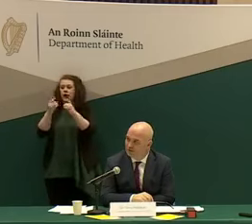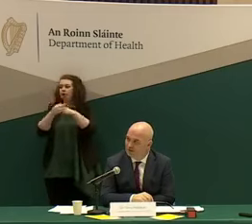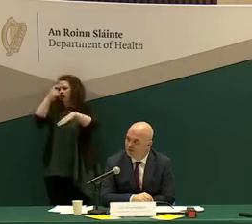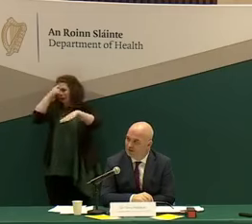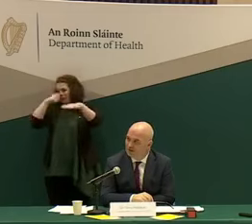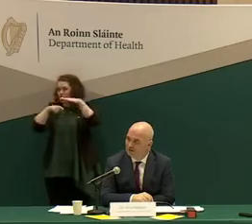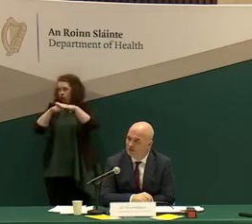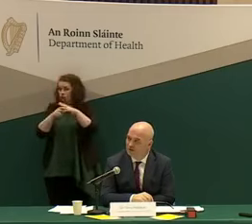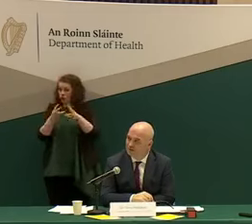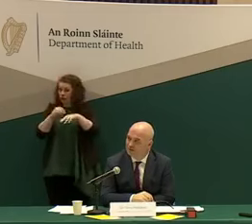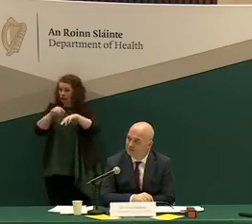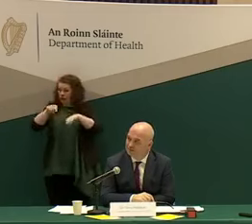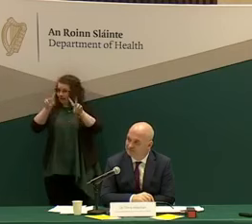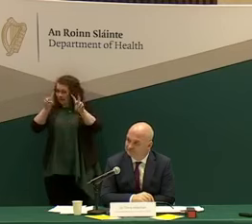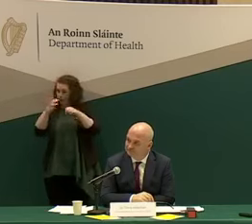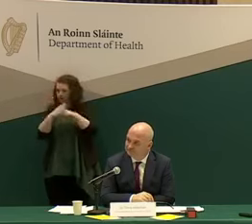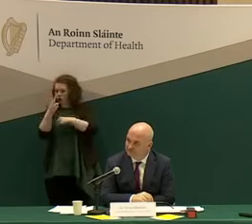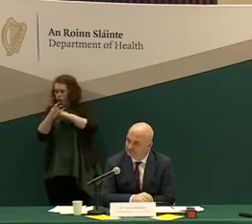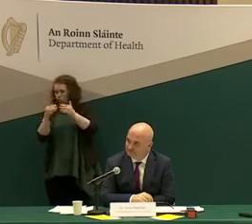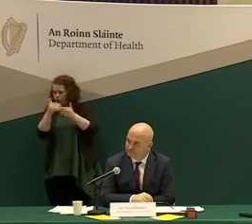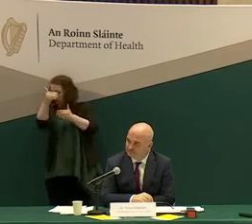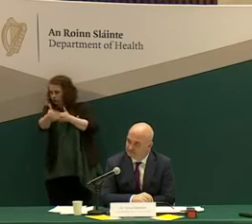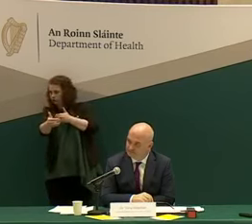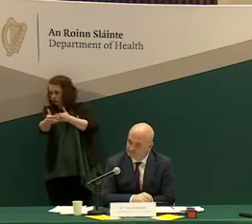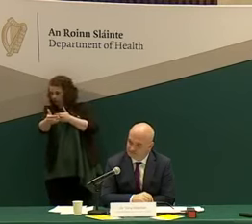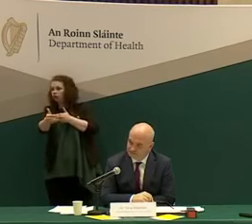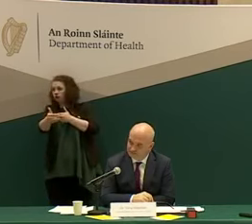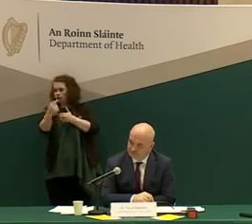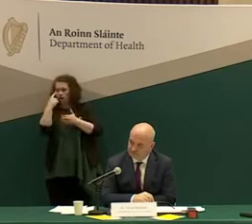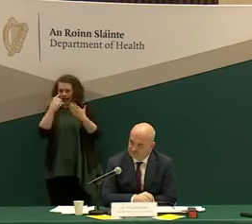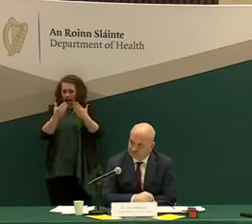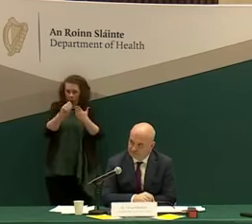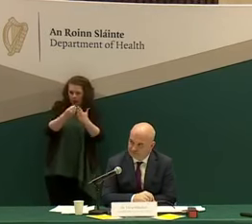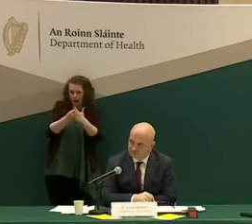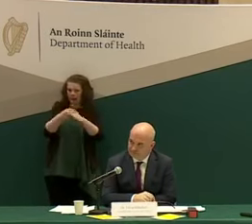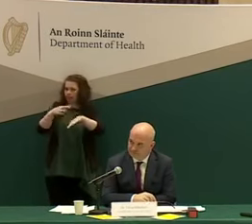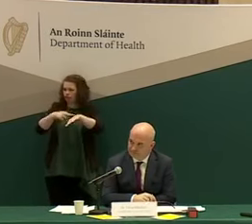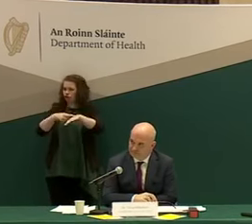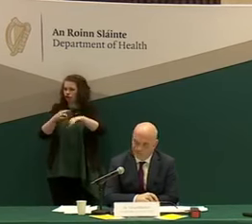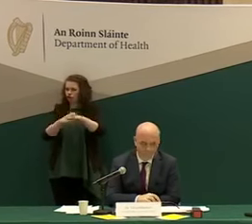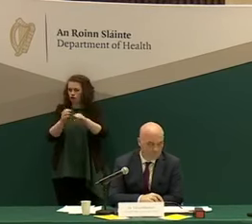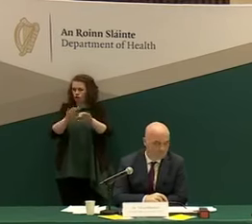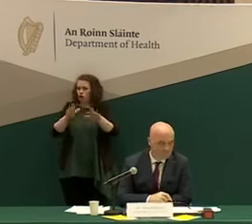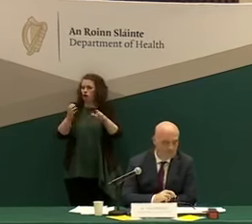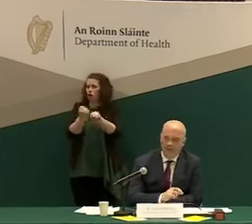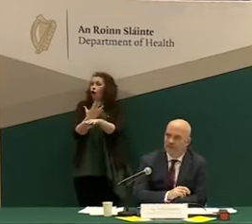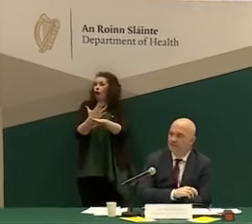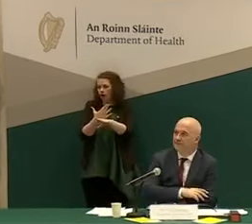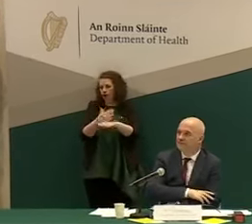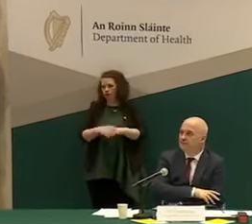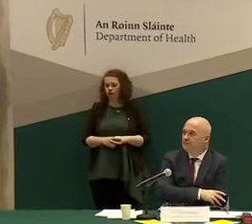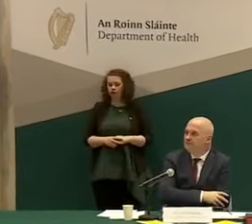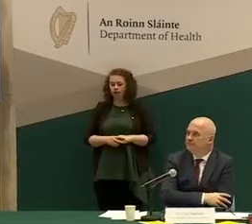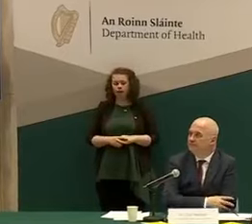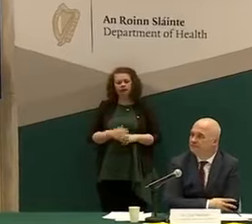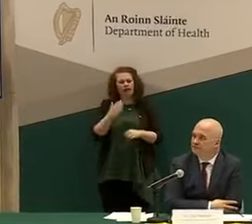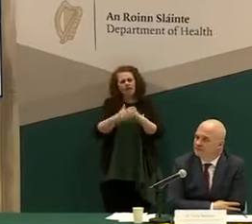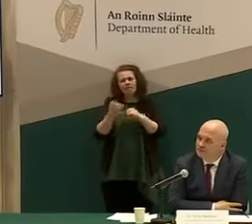course of the next fortnight. Okay. I did ask before as well about issues